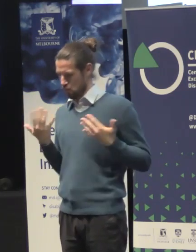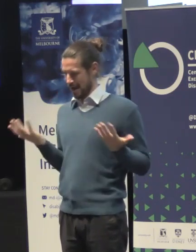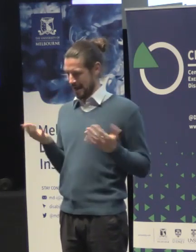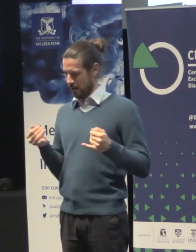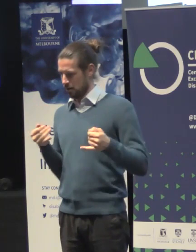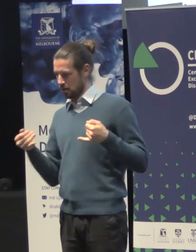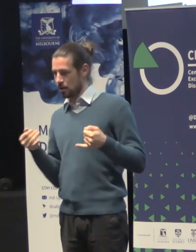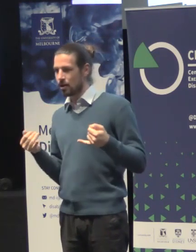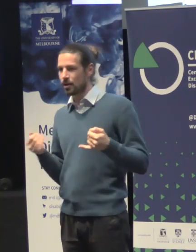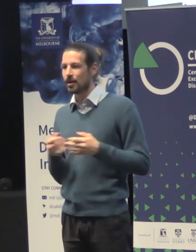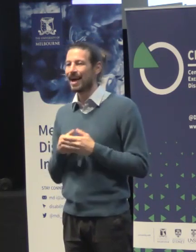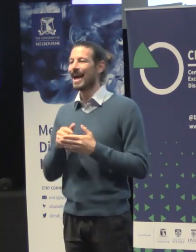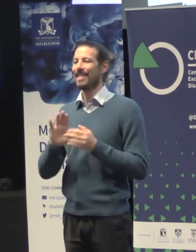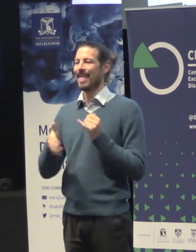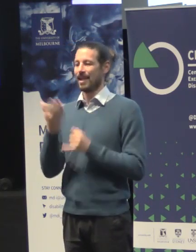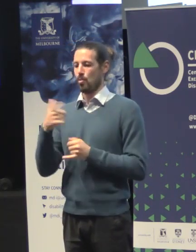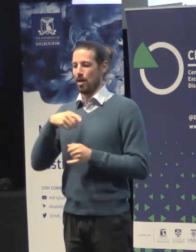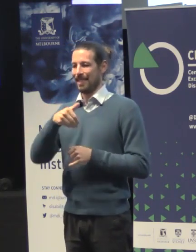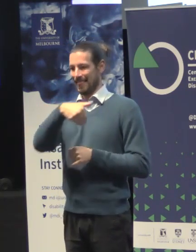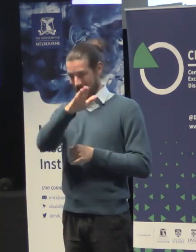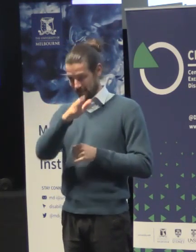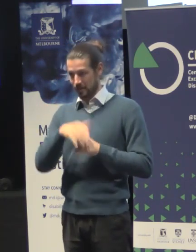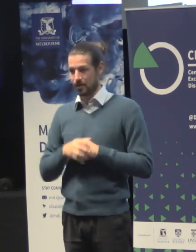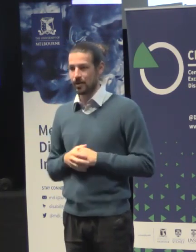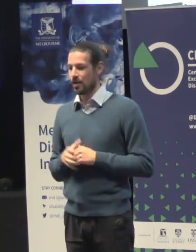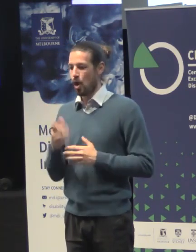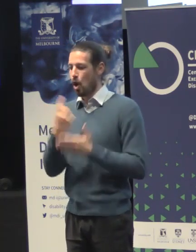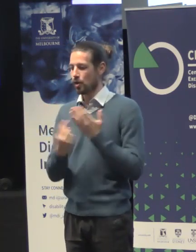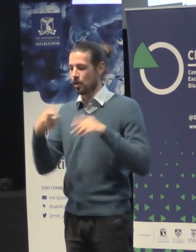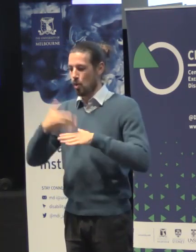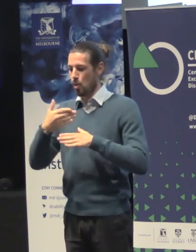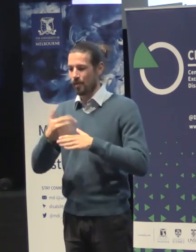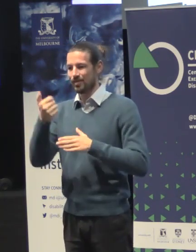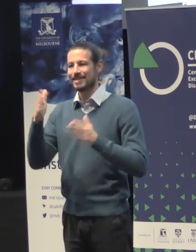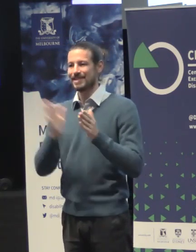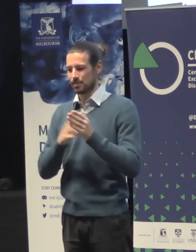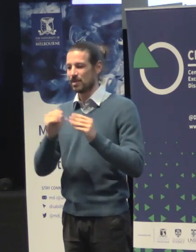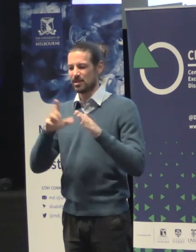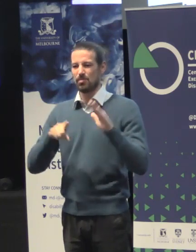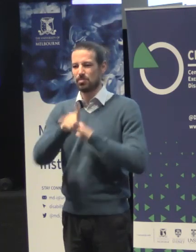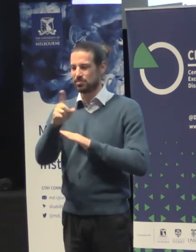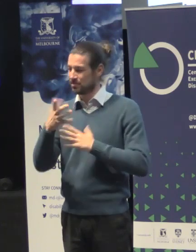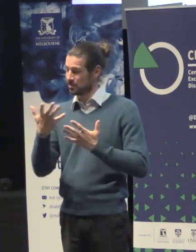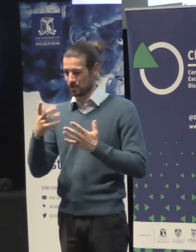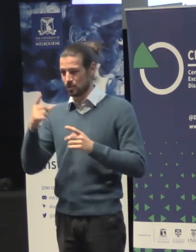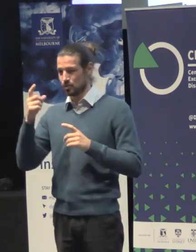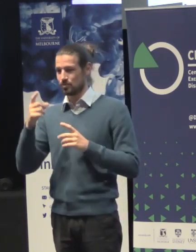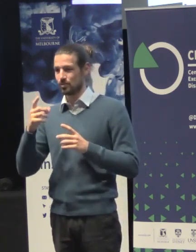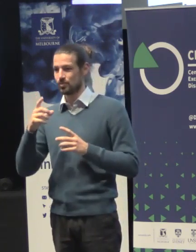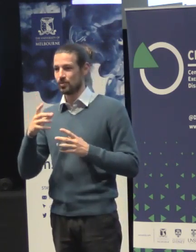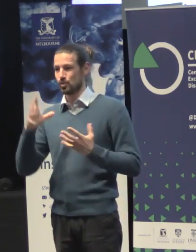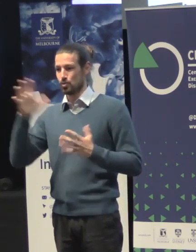It ended mostly because the person was leaving. They were only in the sick country for 6 months. It was quite traumatic. What I've cut out there, but I'll tell you now,